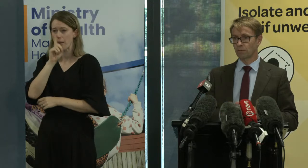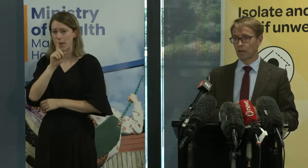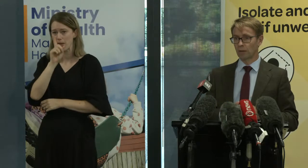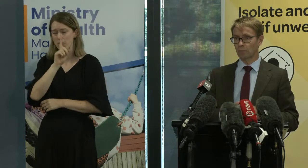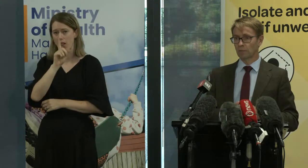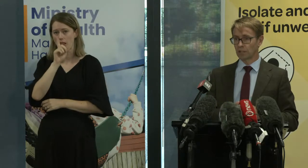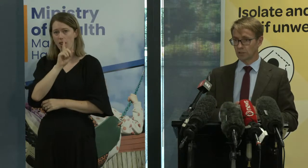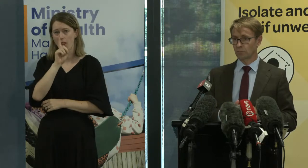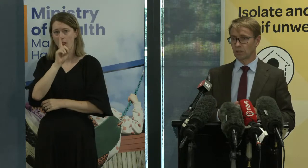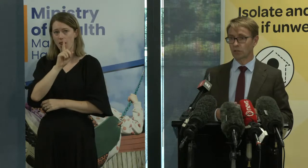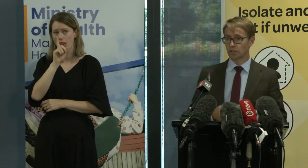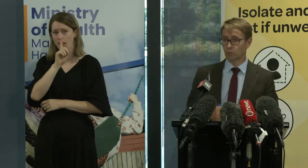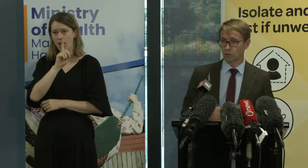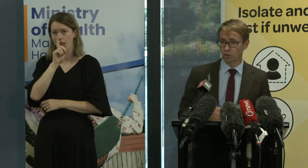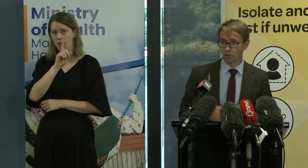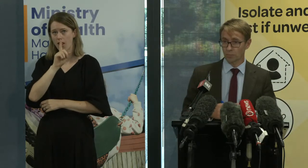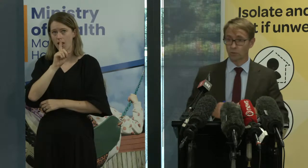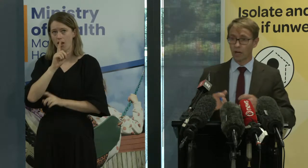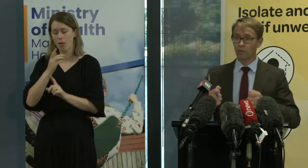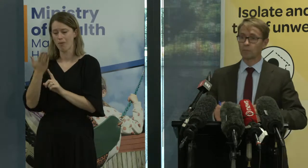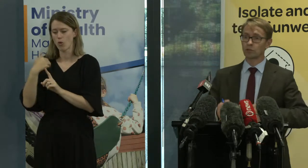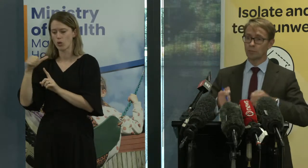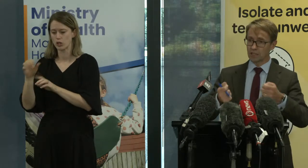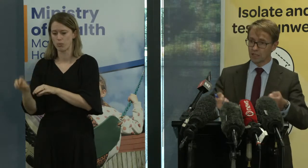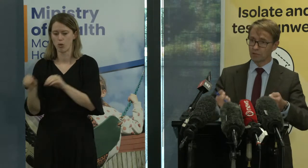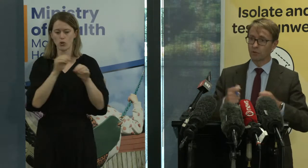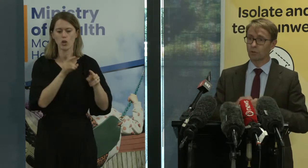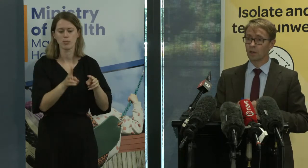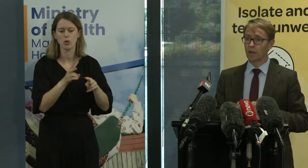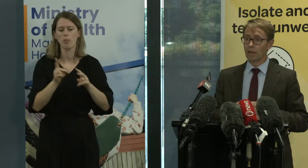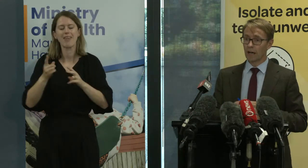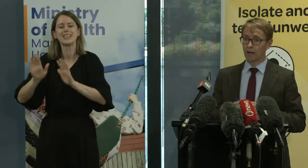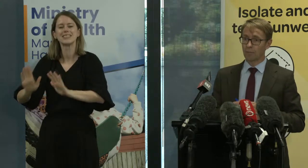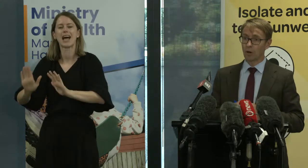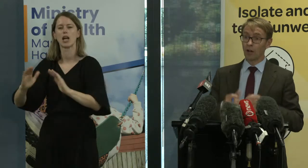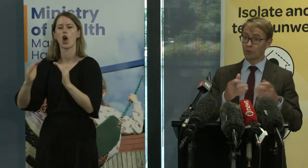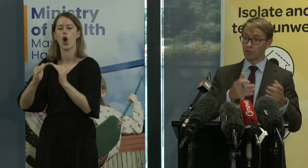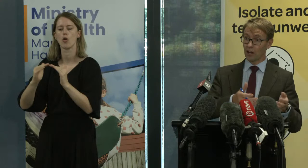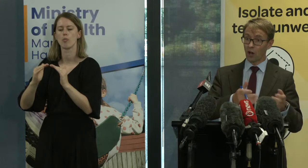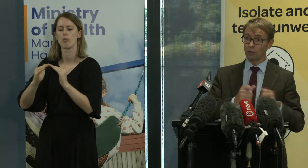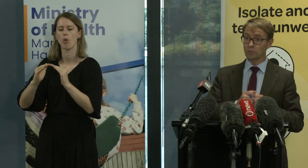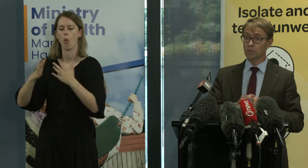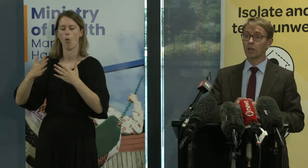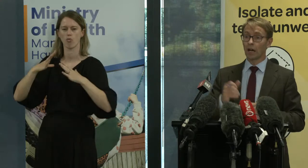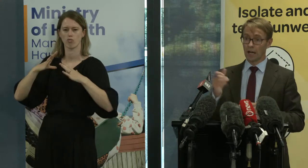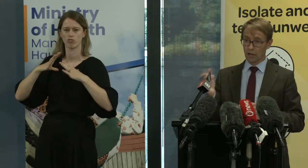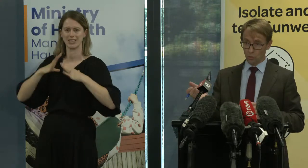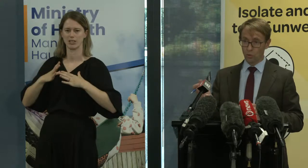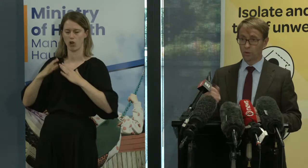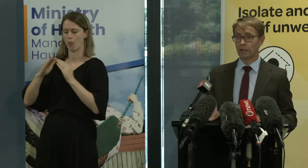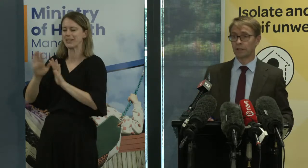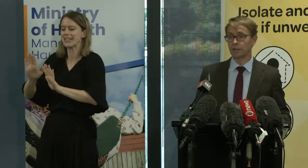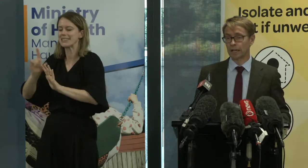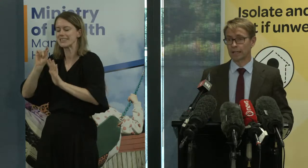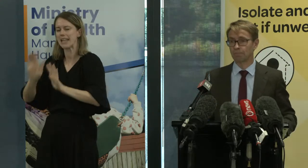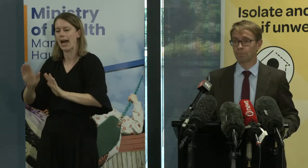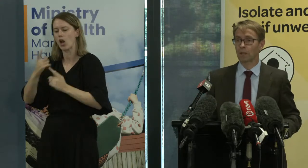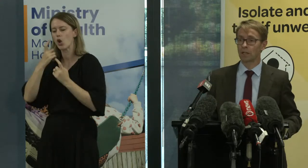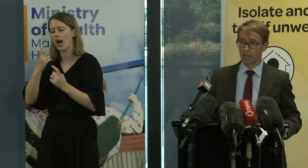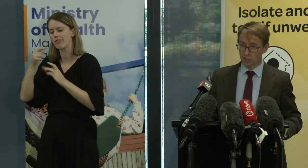have needed to be transported to hospital are able to be cared for either in their homes or